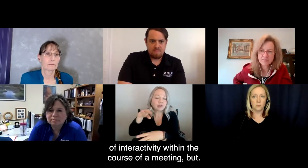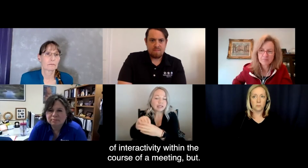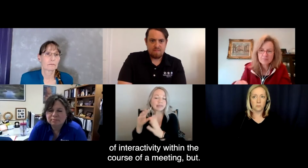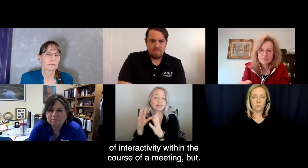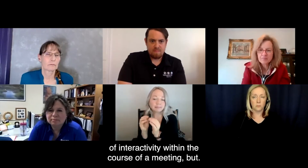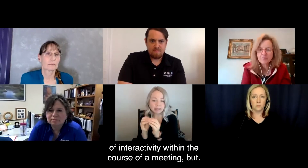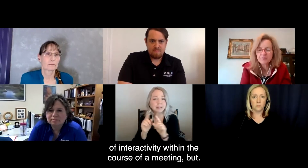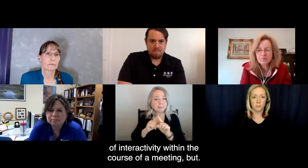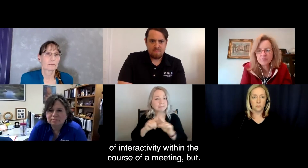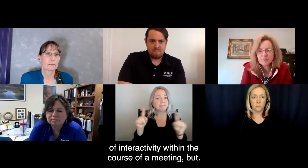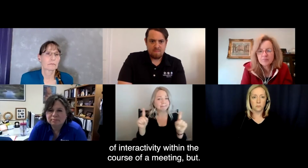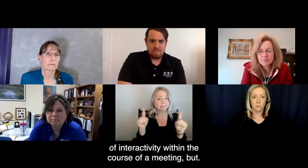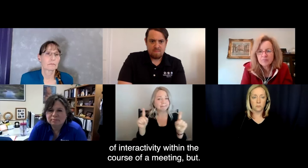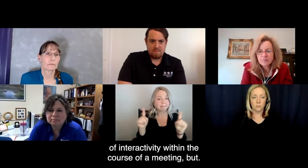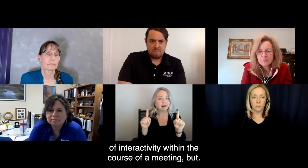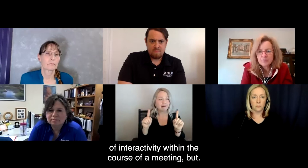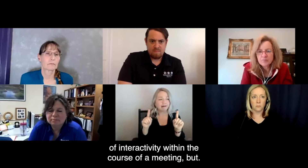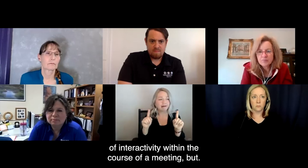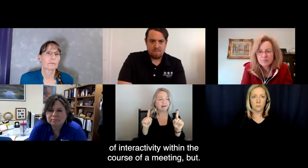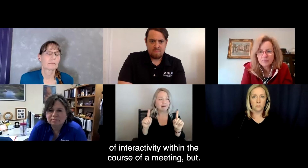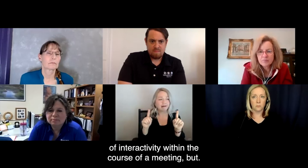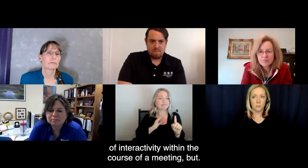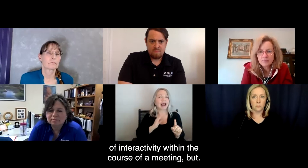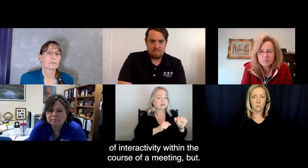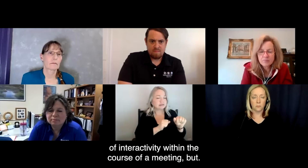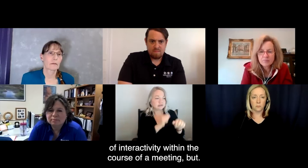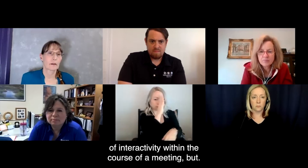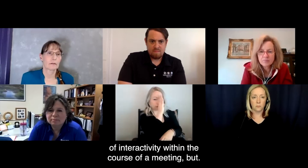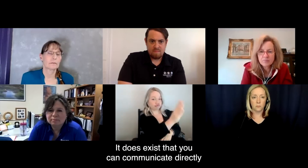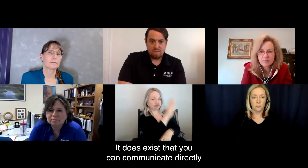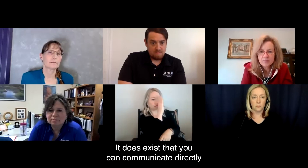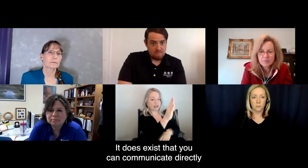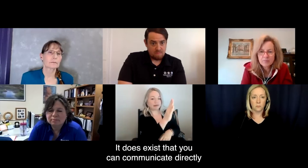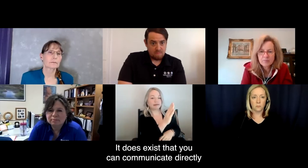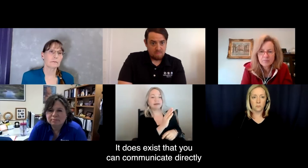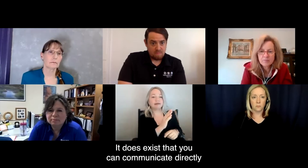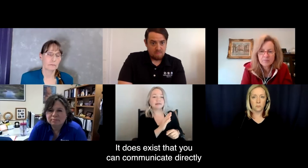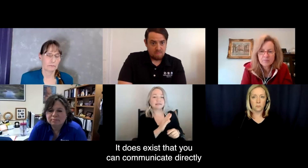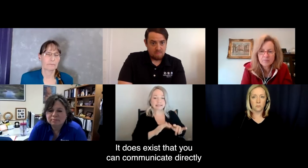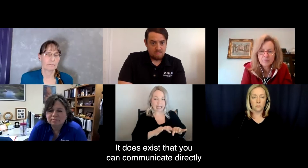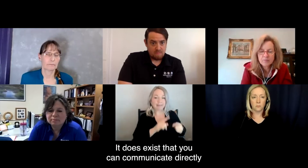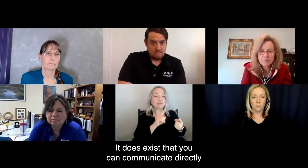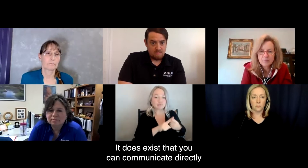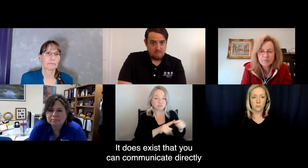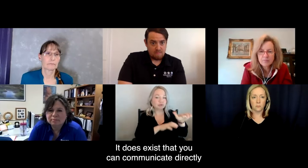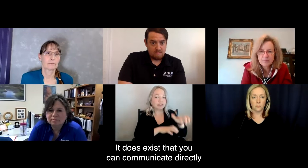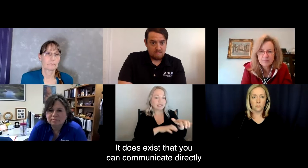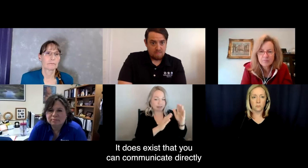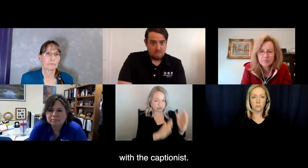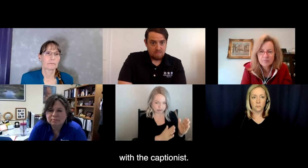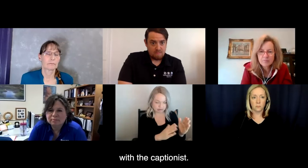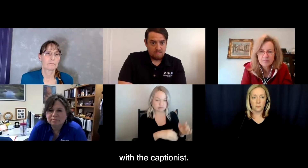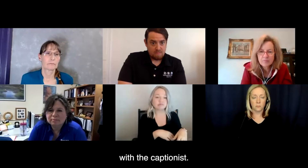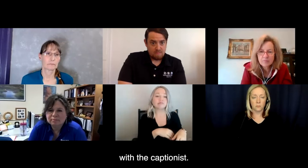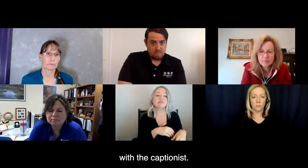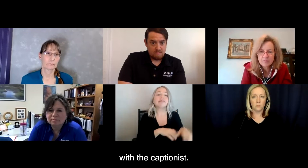kind of interactivity within the course of a meeting, but it does exist that you can communicate directly